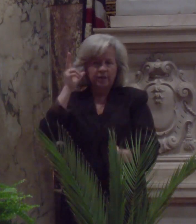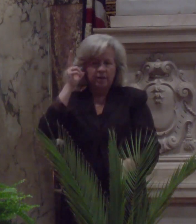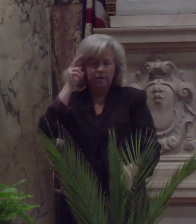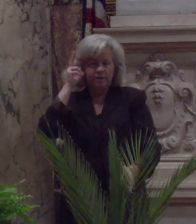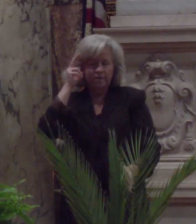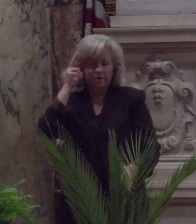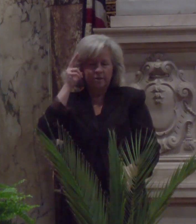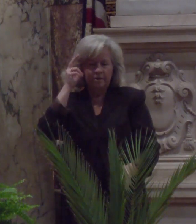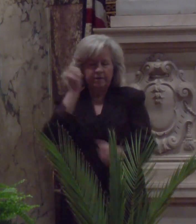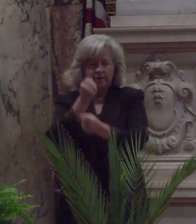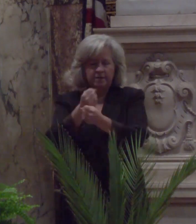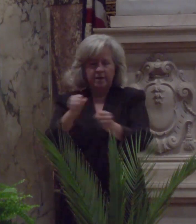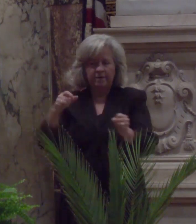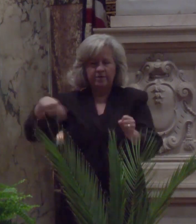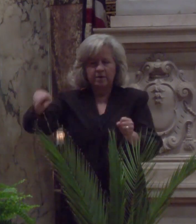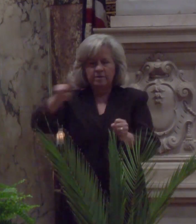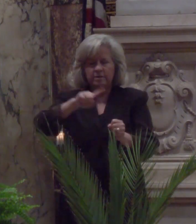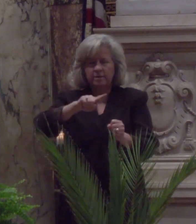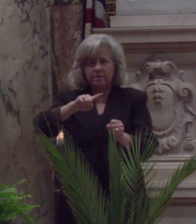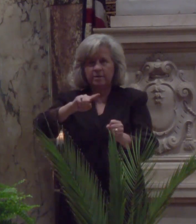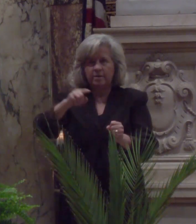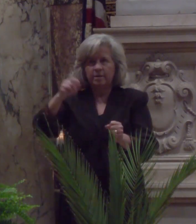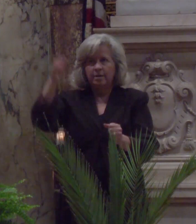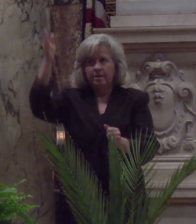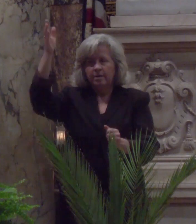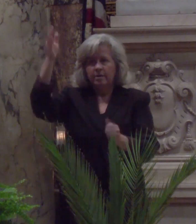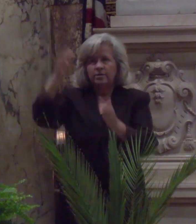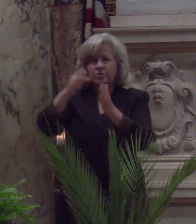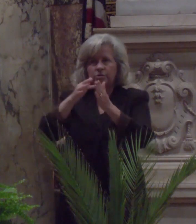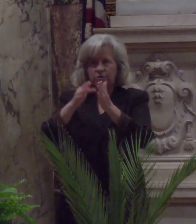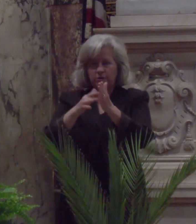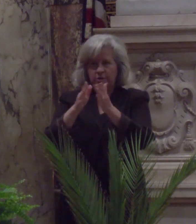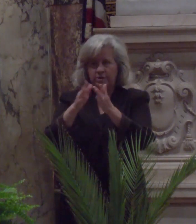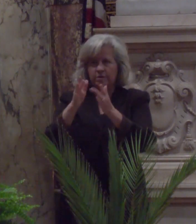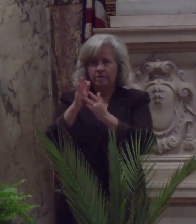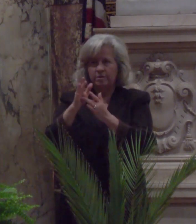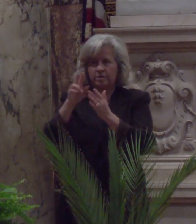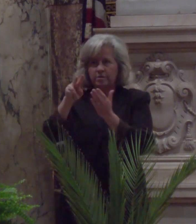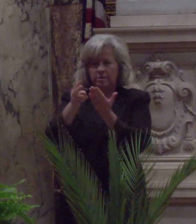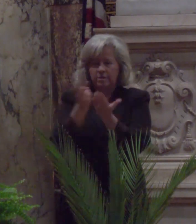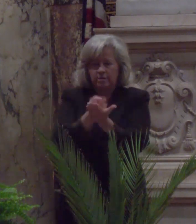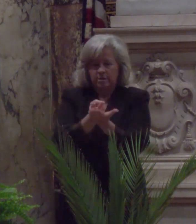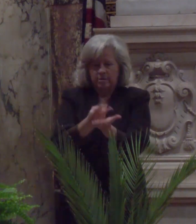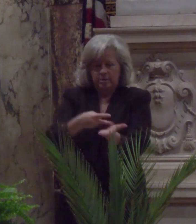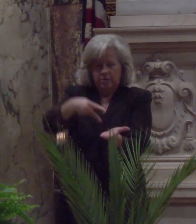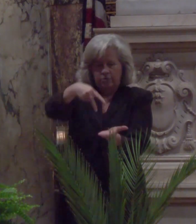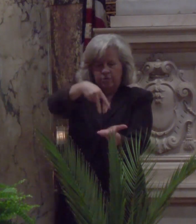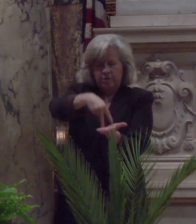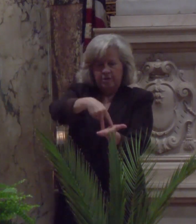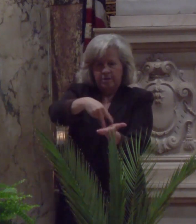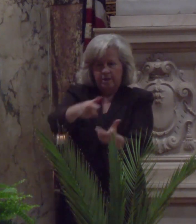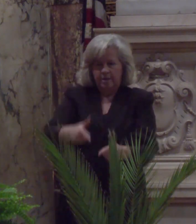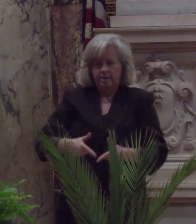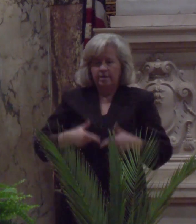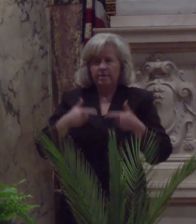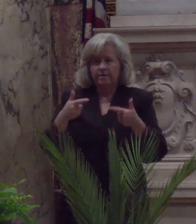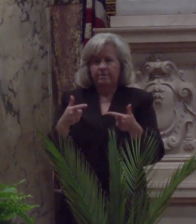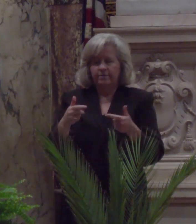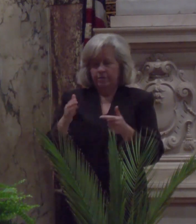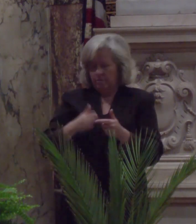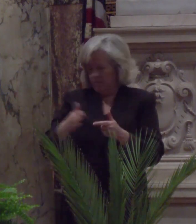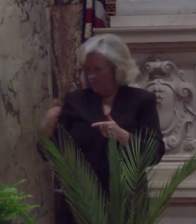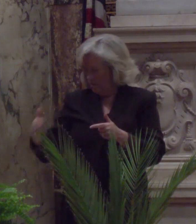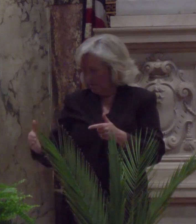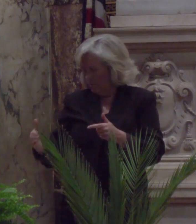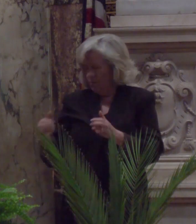proclamation that saves us. He is risen and is living by our side. The